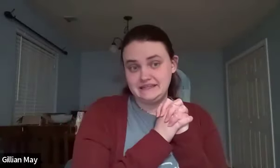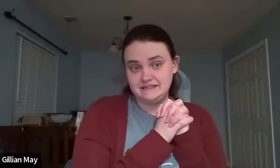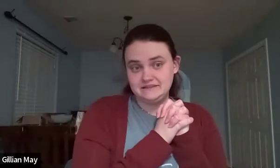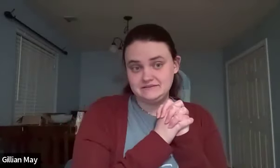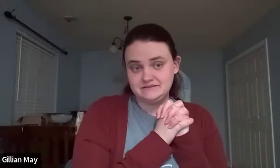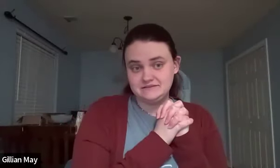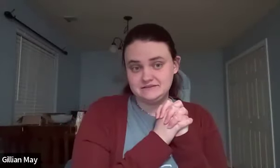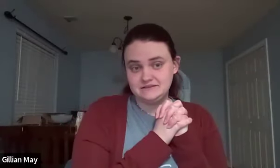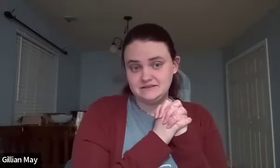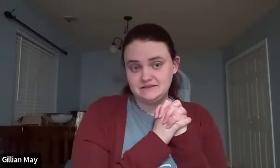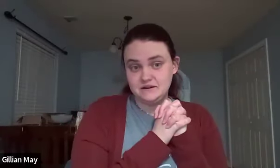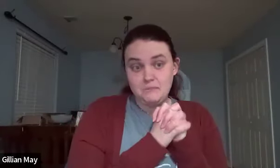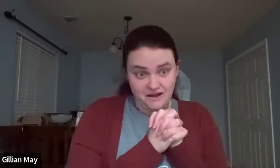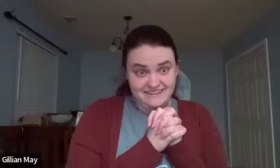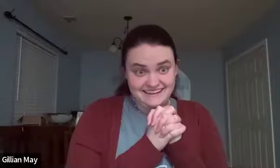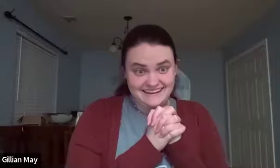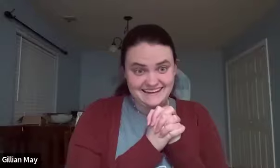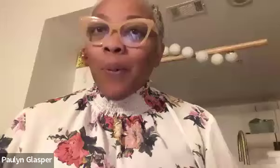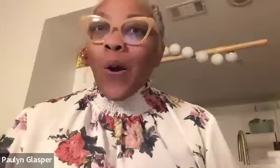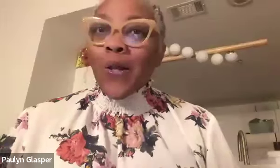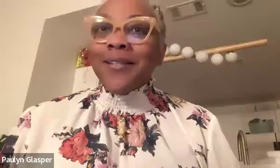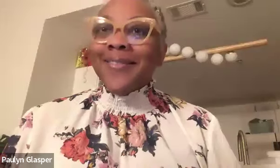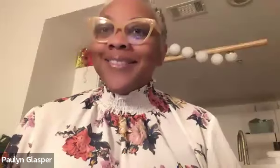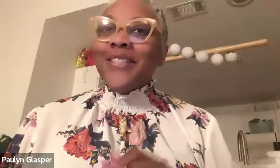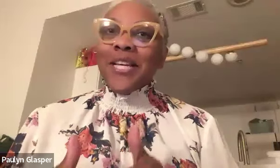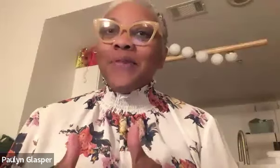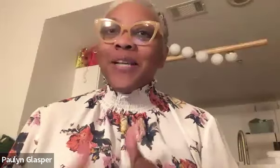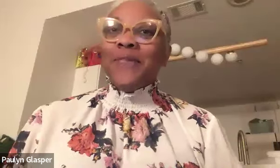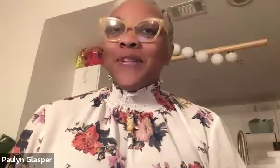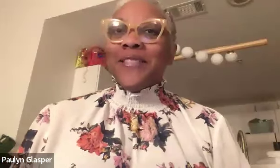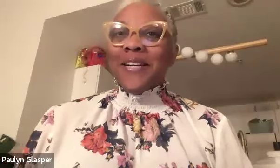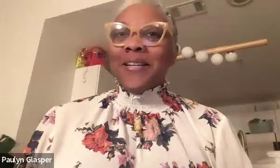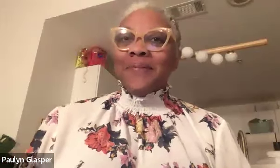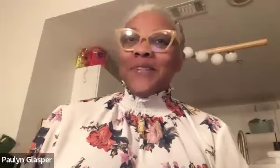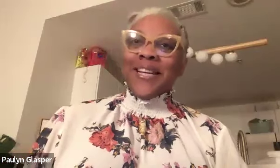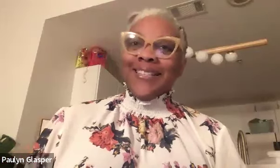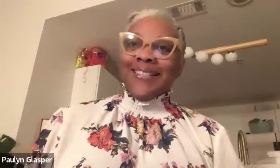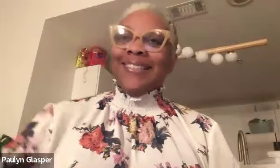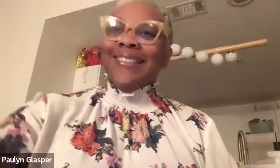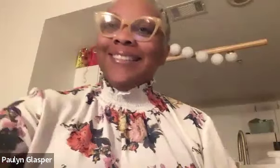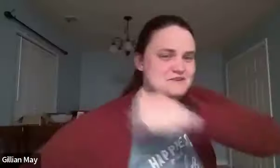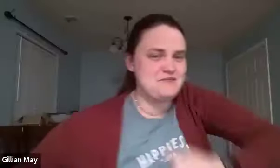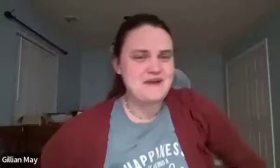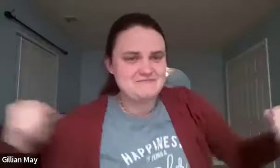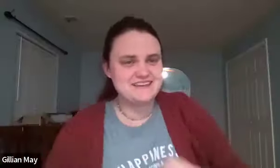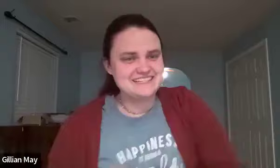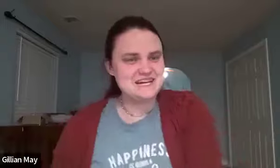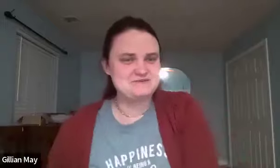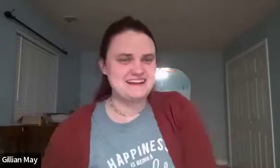Pauline? Pollen? It's Pollen. You said it right the first time. Great. Myself on the back. I'm getting these names right,